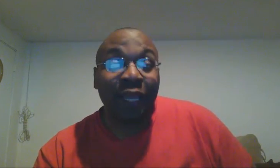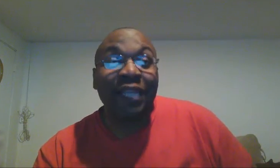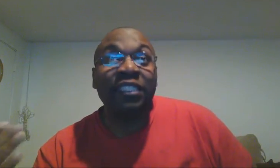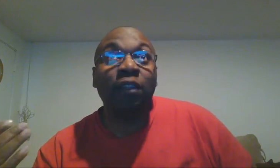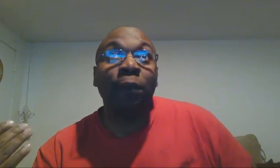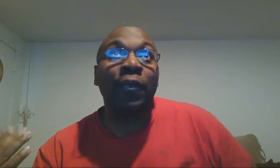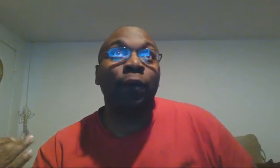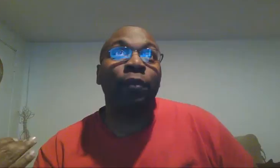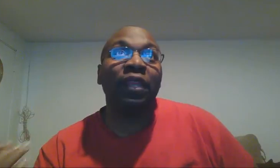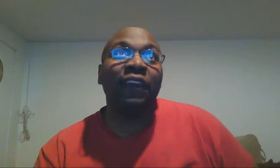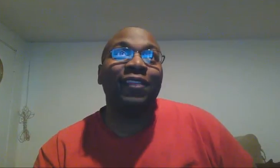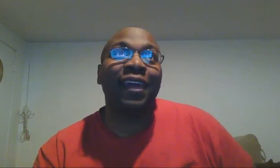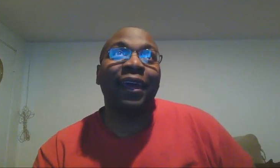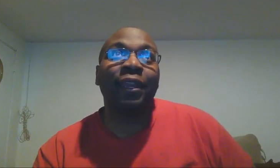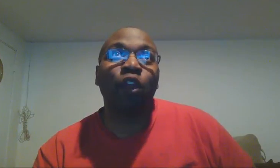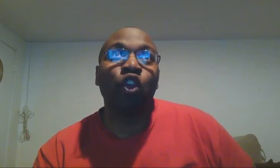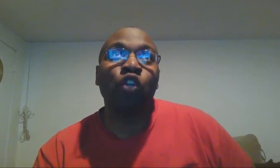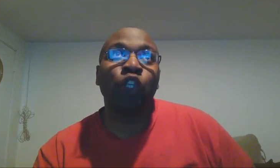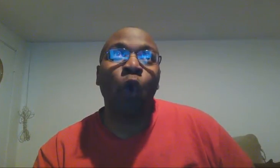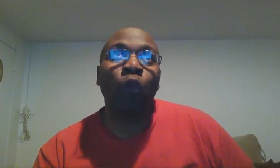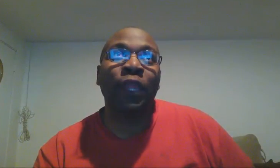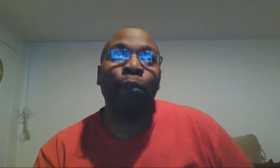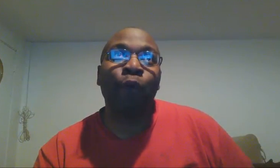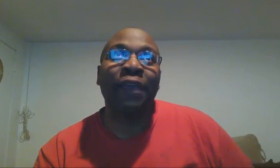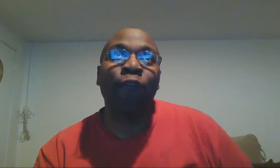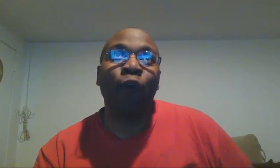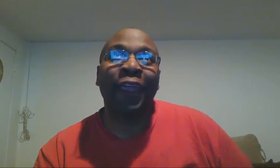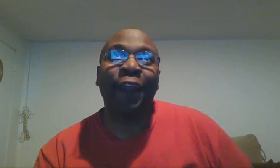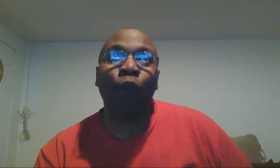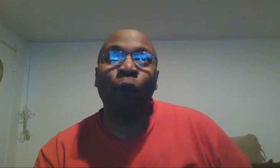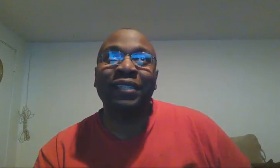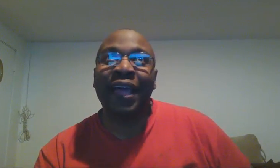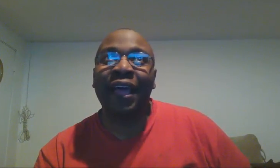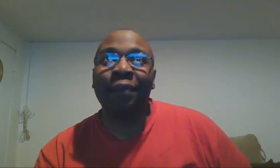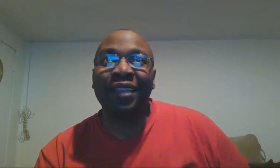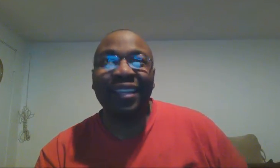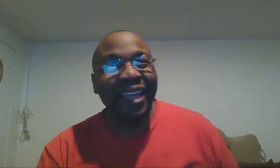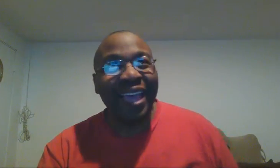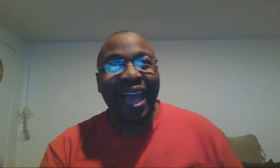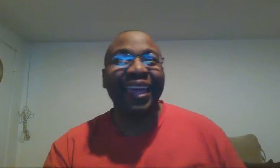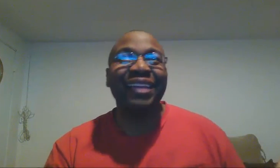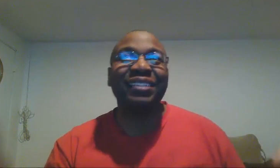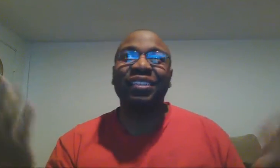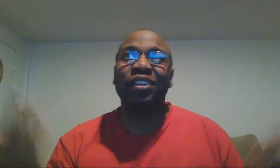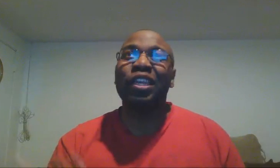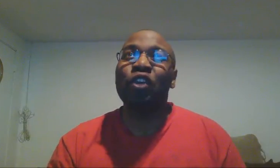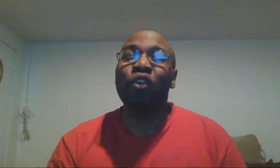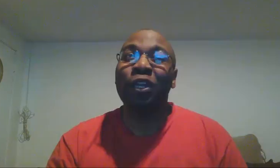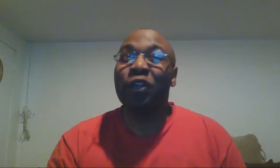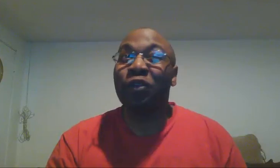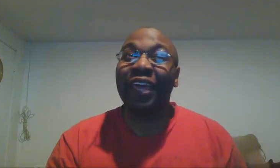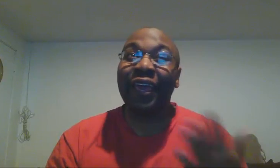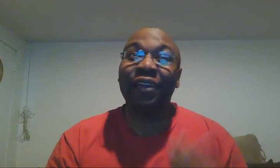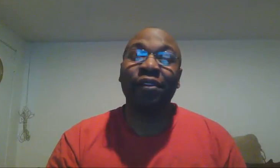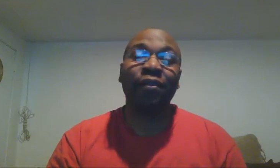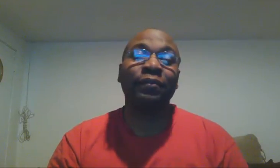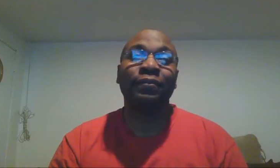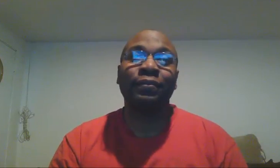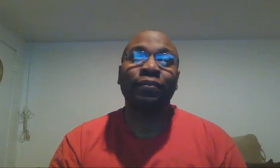Some people believe that you should only pray for it one time. I guess you can do that.